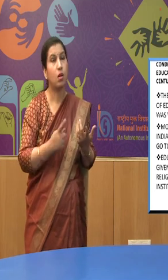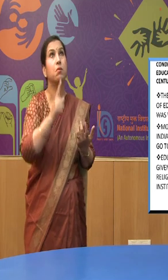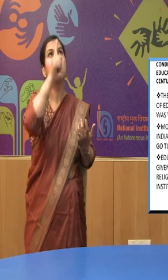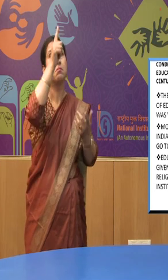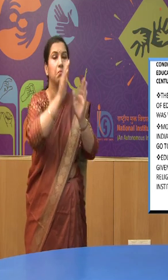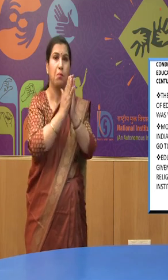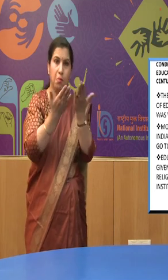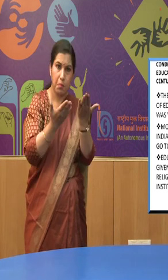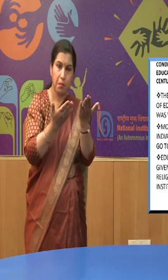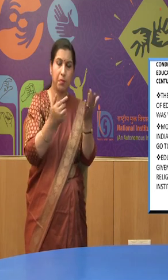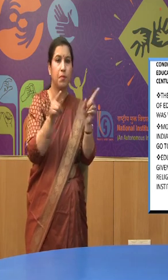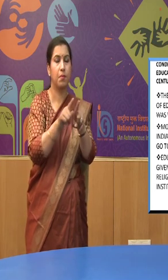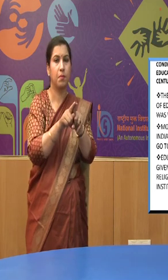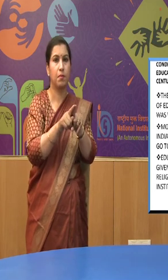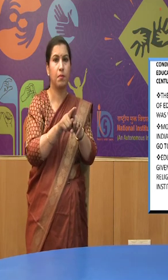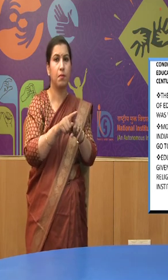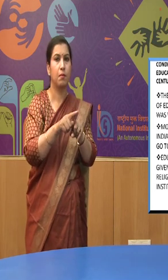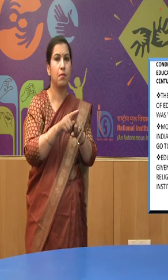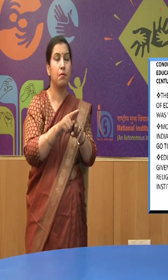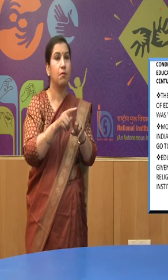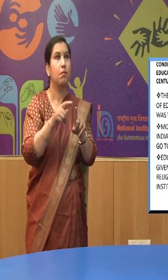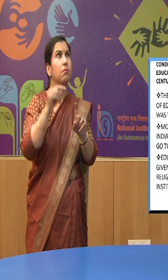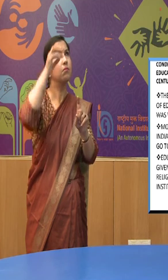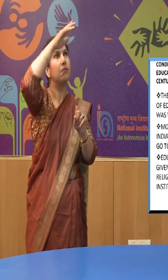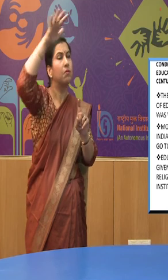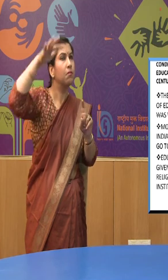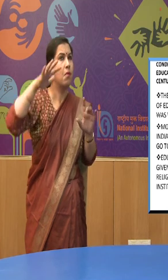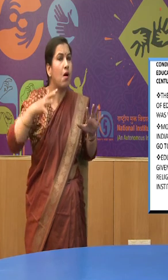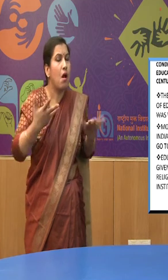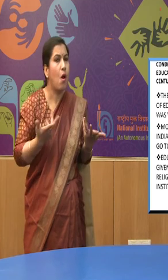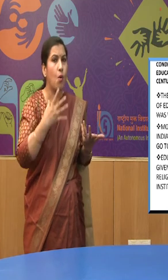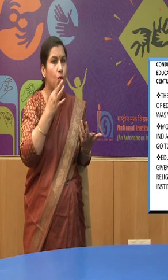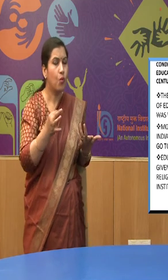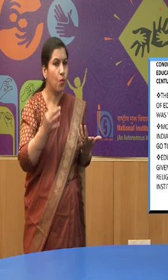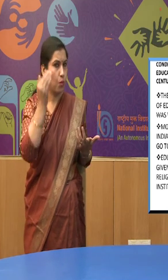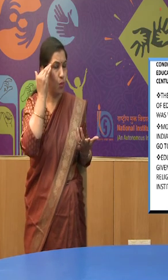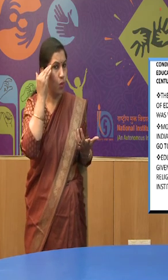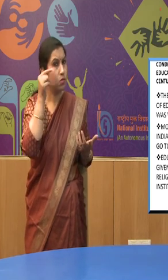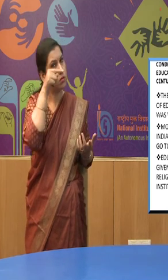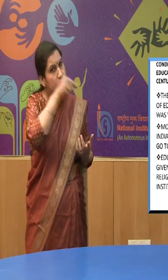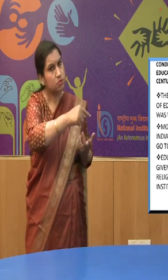religion, and philosophy were taught there.